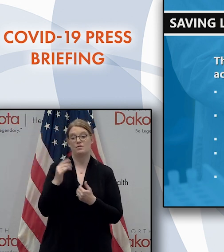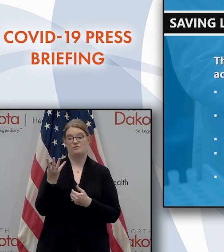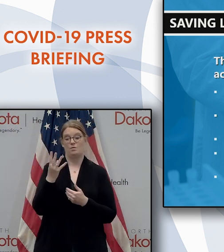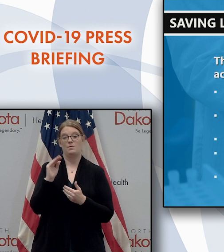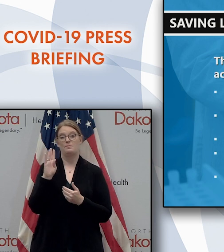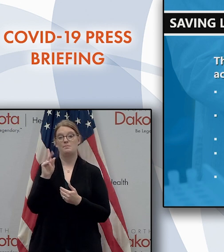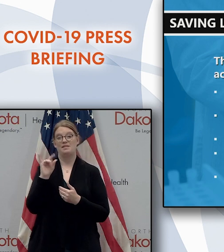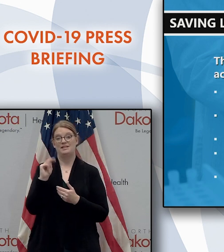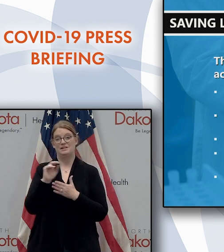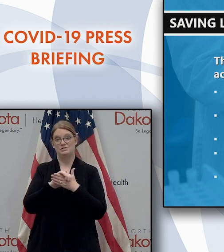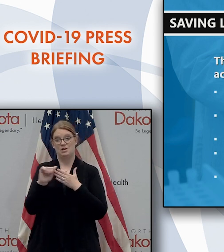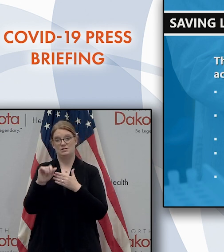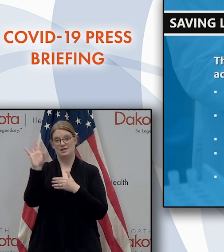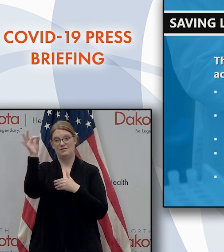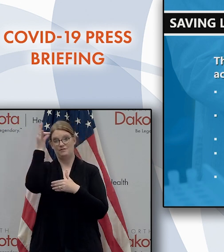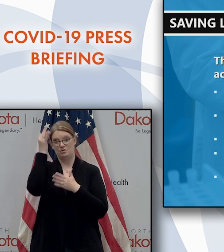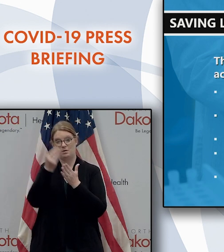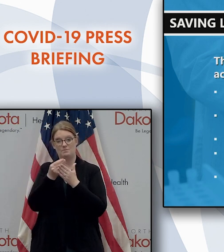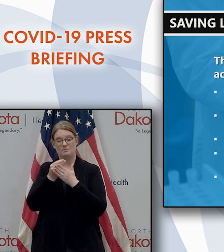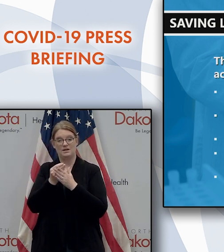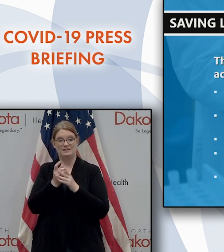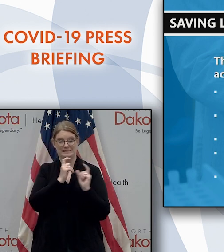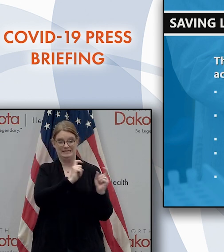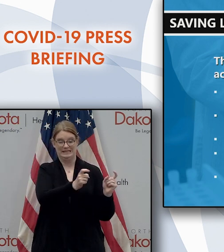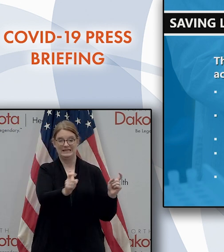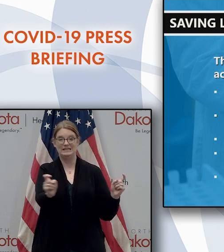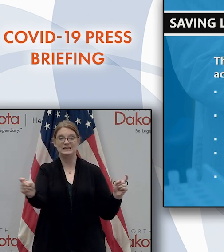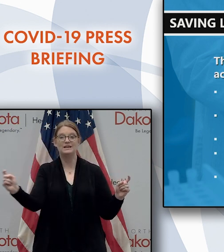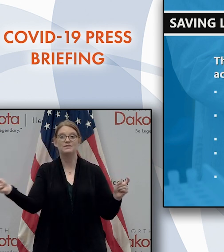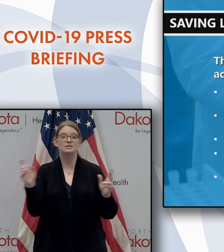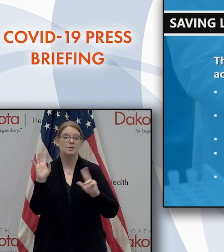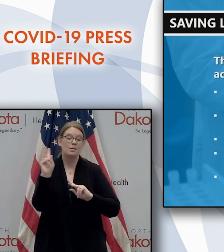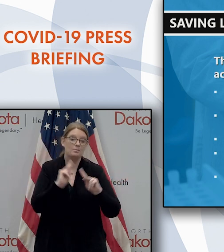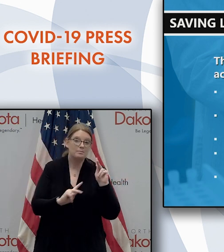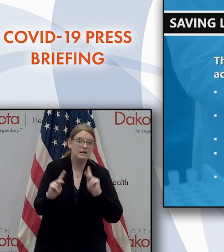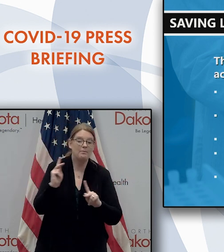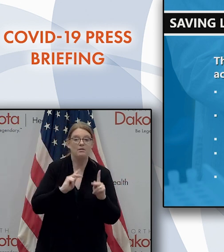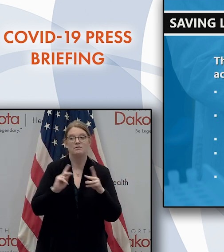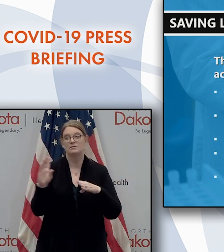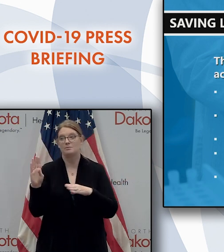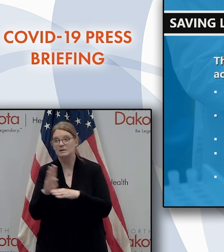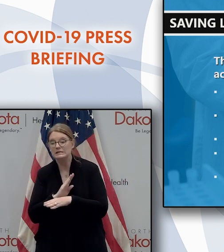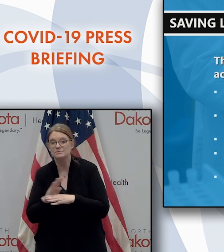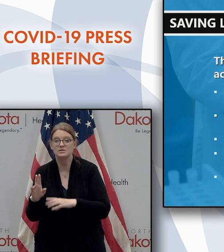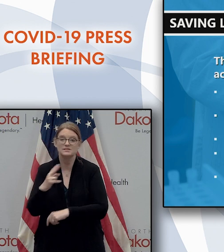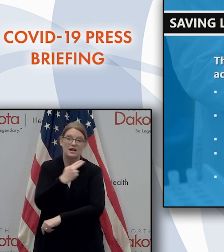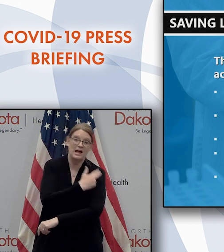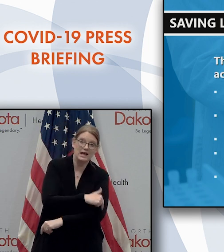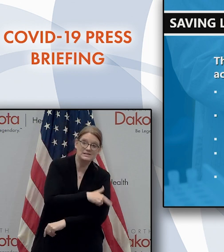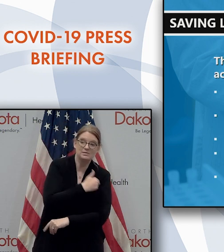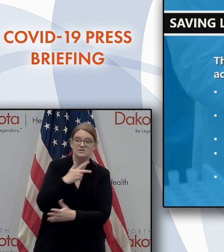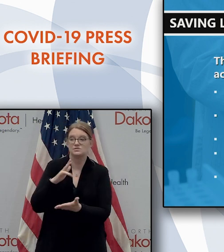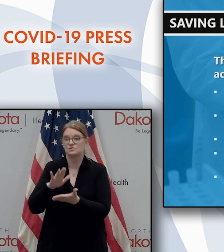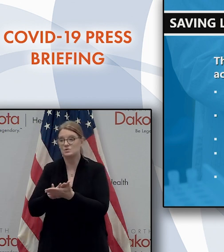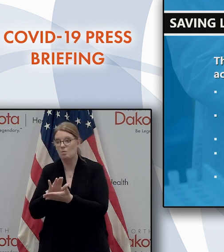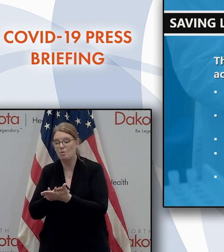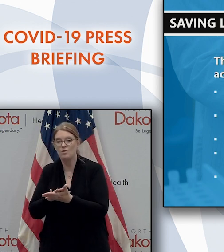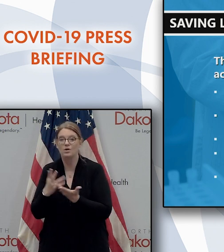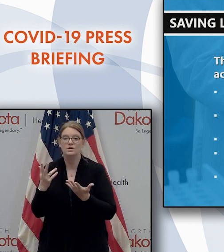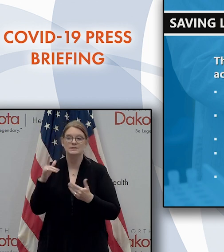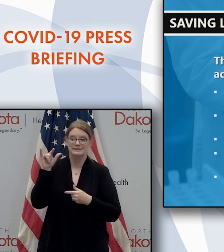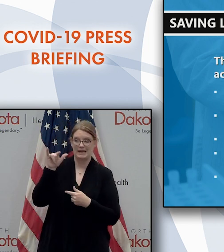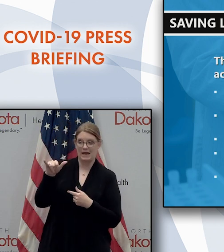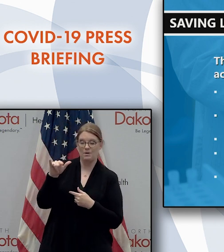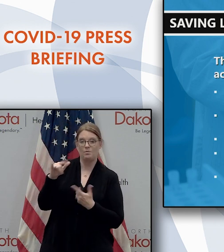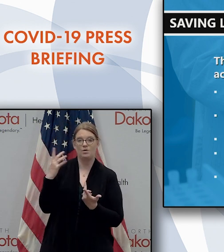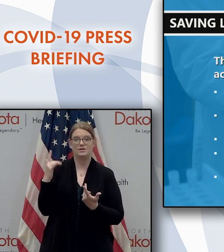federal support that has gone directly to individuals, gone directly to businesses, to hospitals, to schools, to